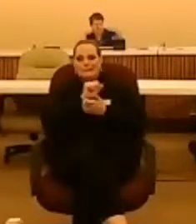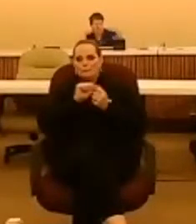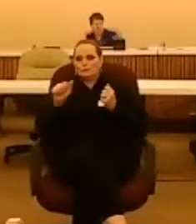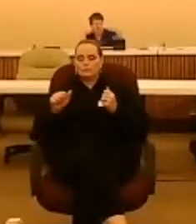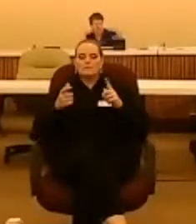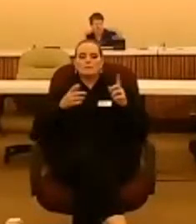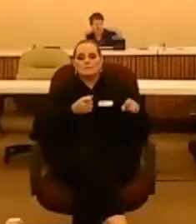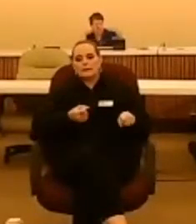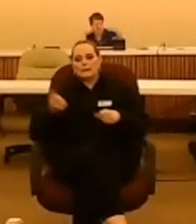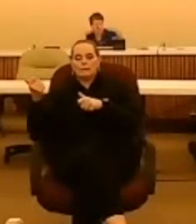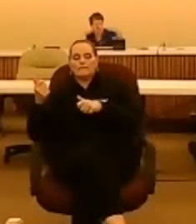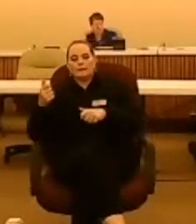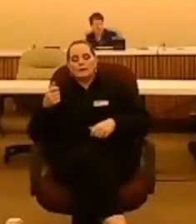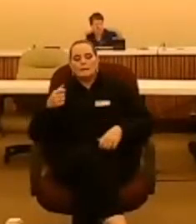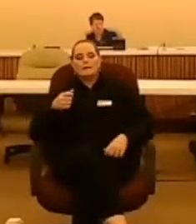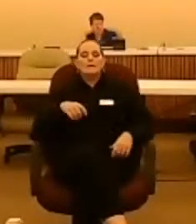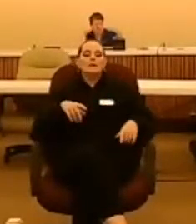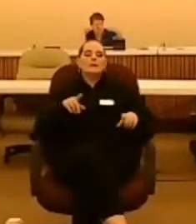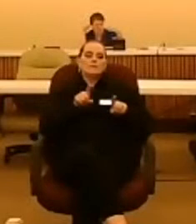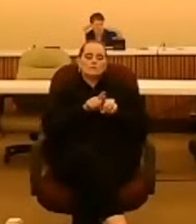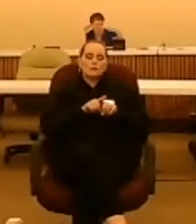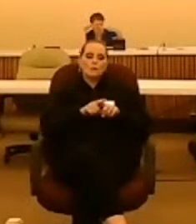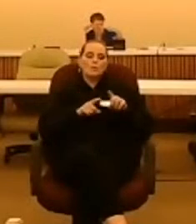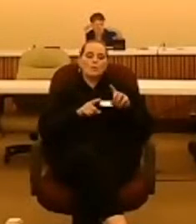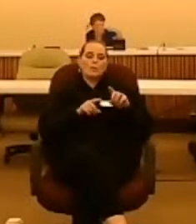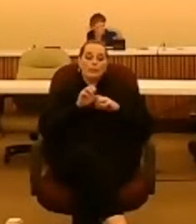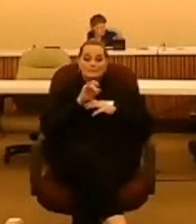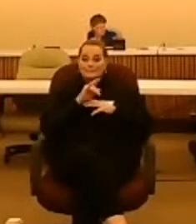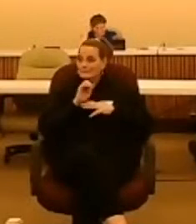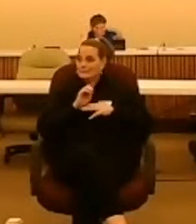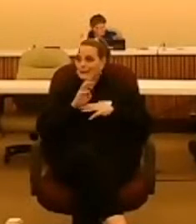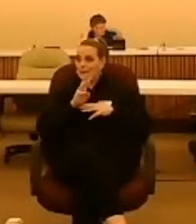that on the western side.